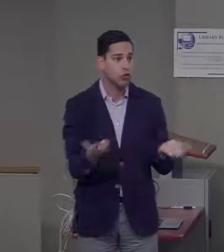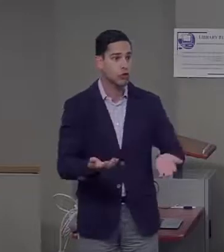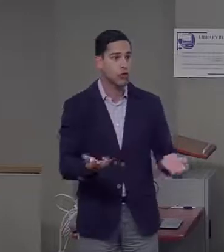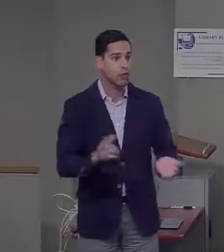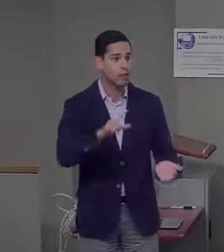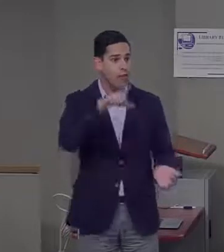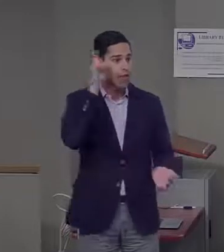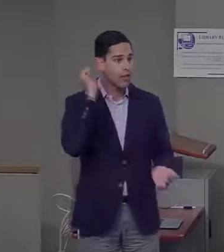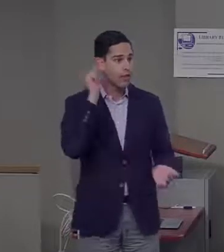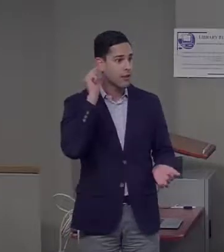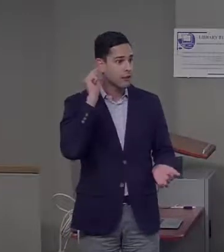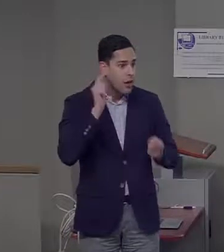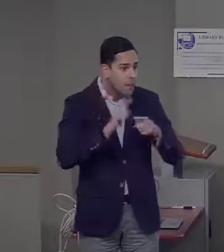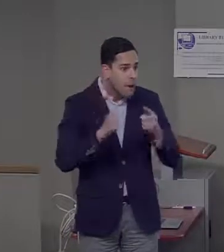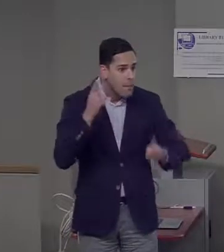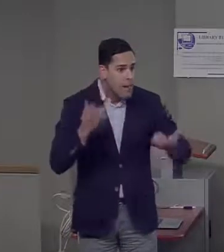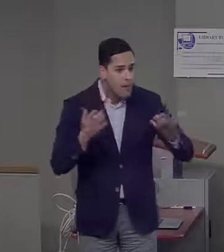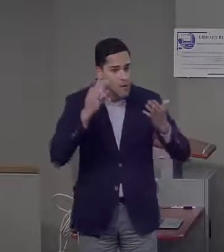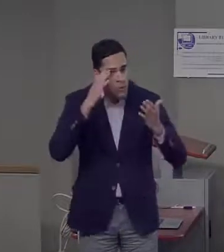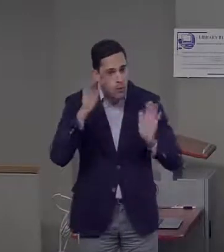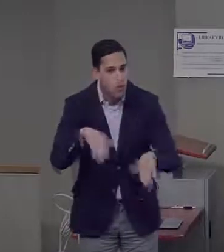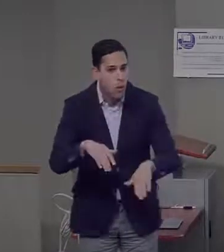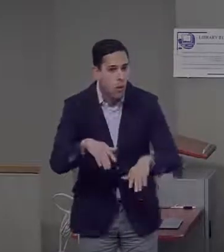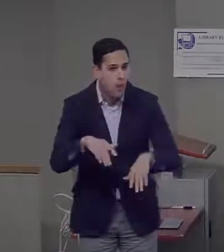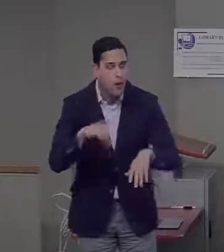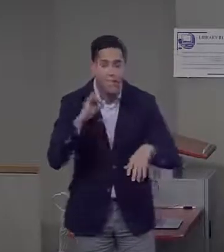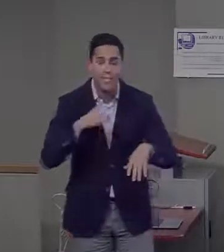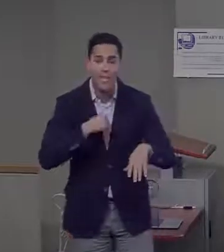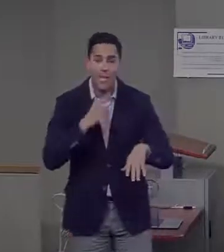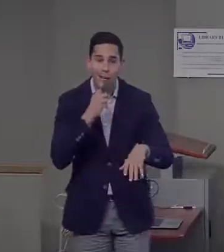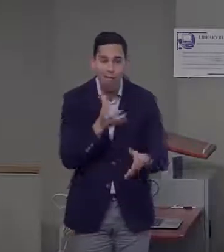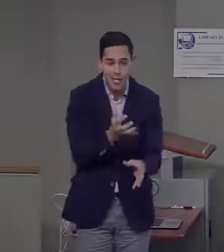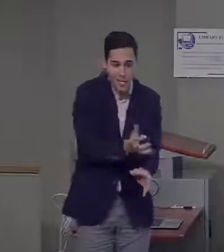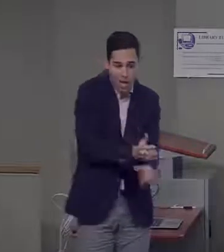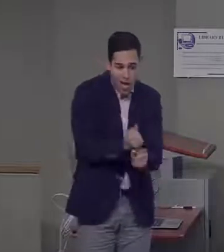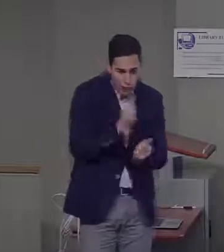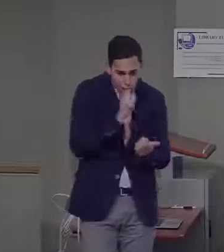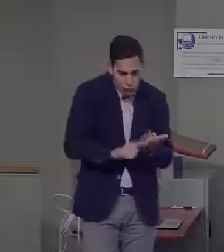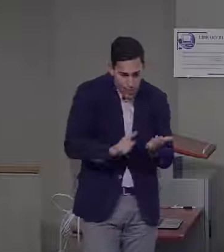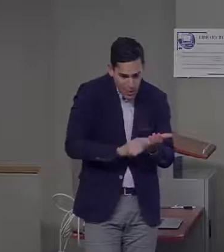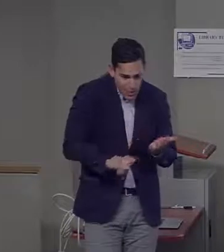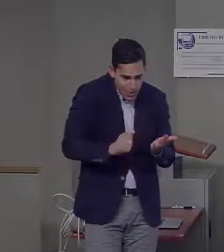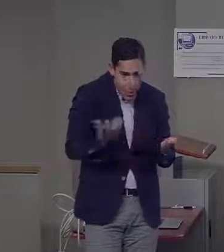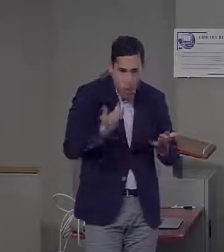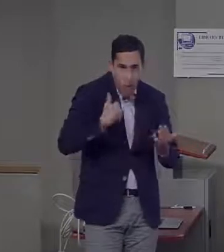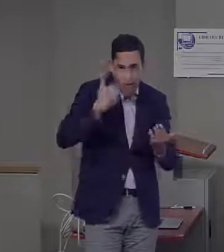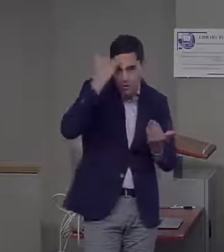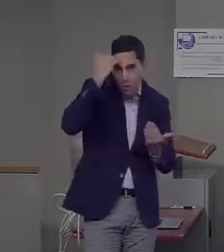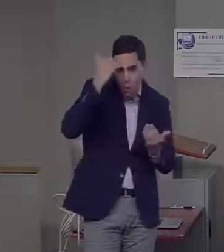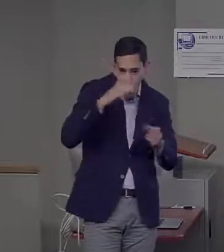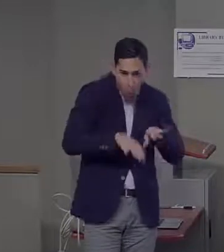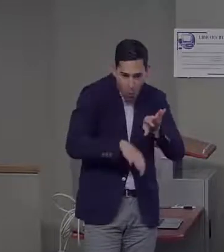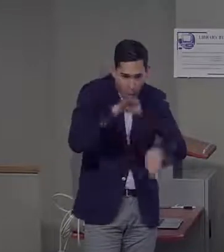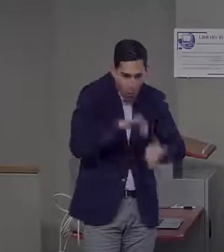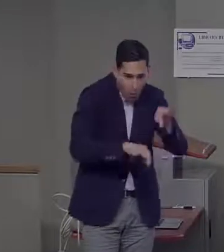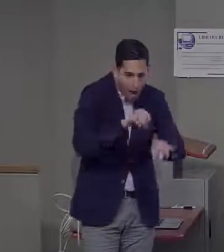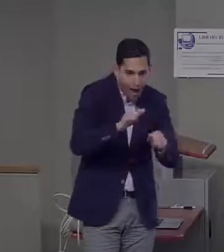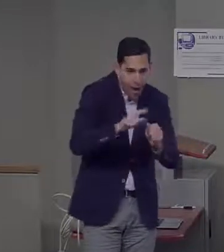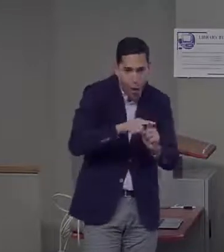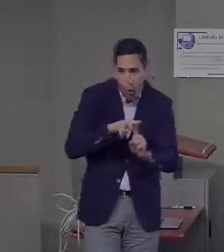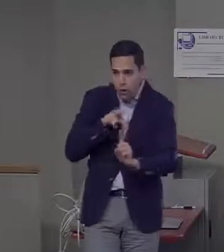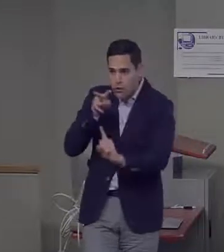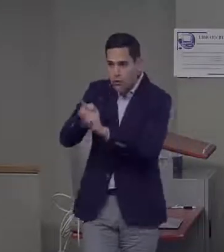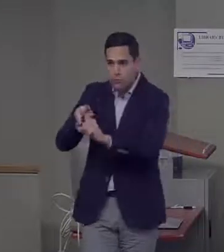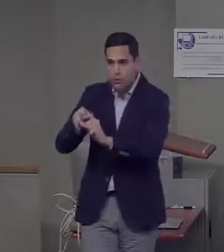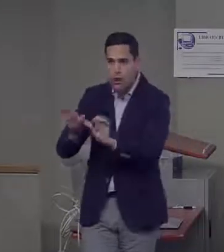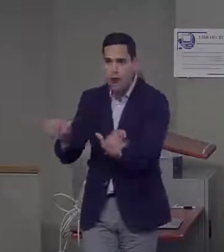today, to take everything we know about the brain to translate it immediately so that it can be used in a classroom with specificity,